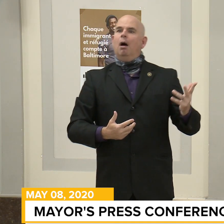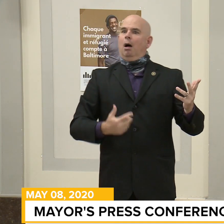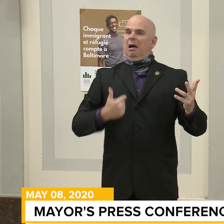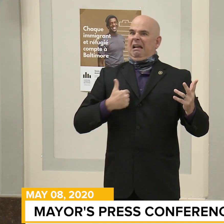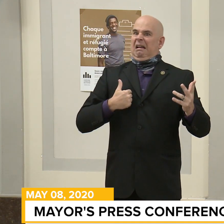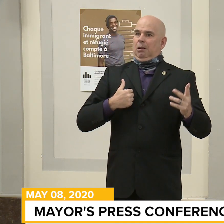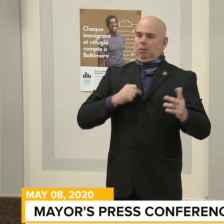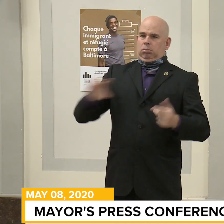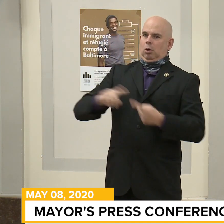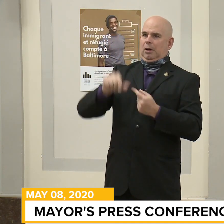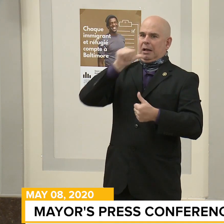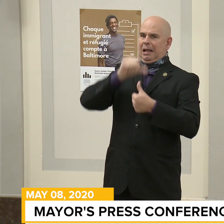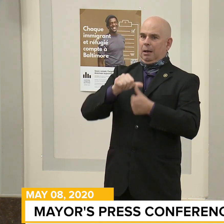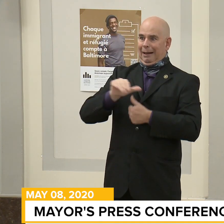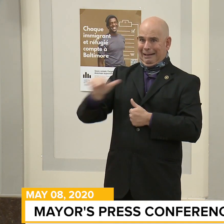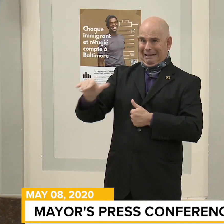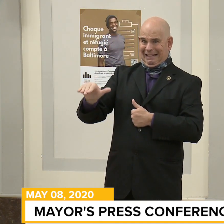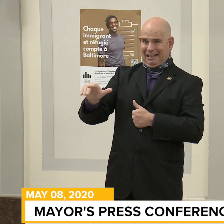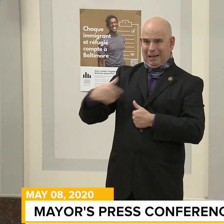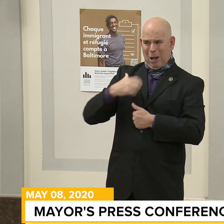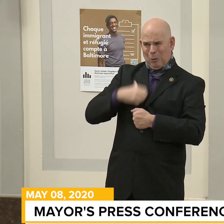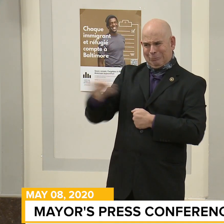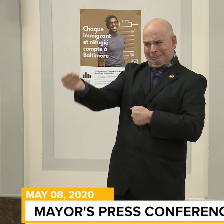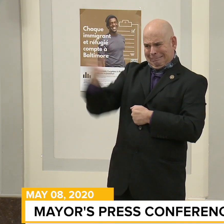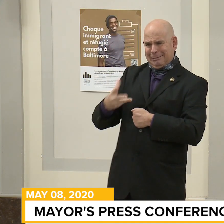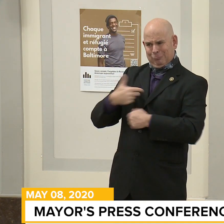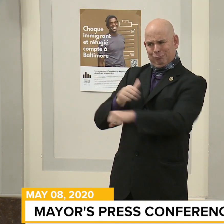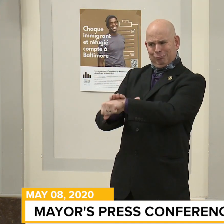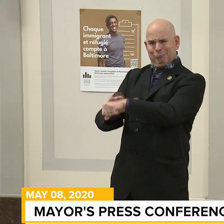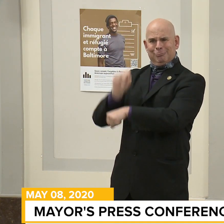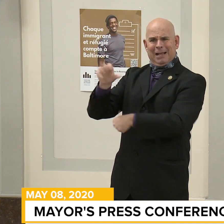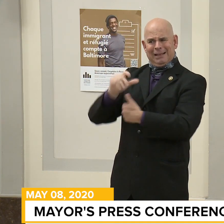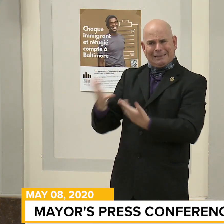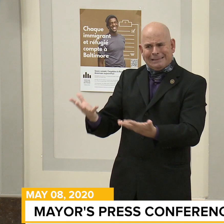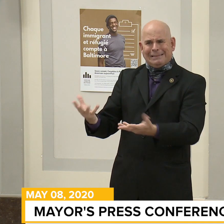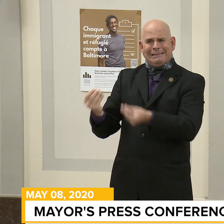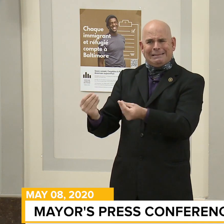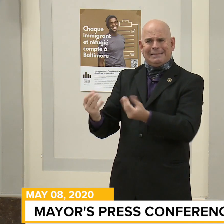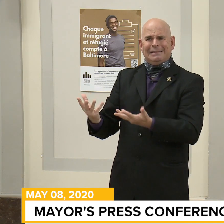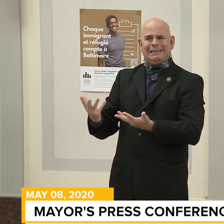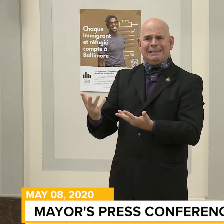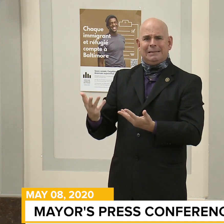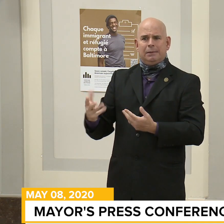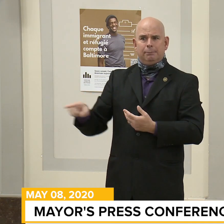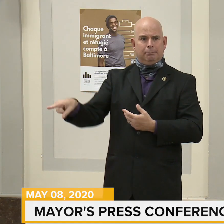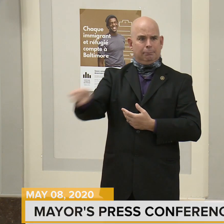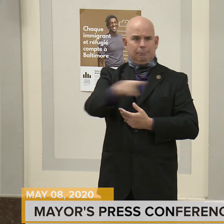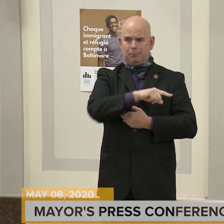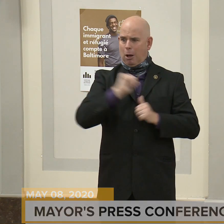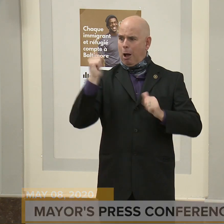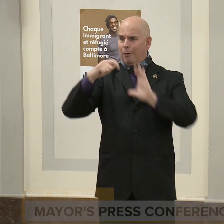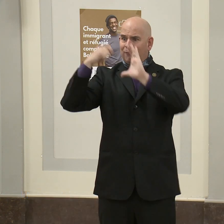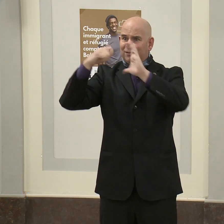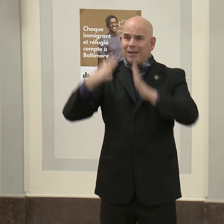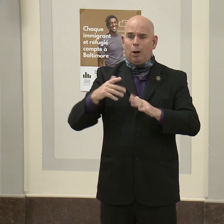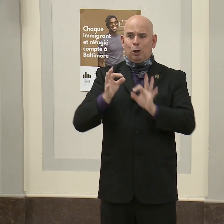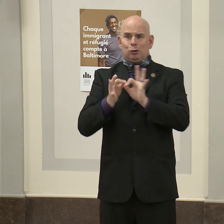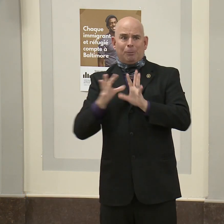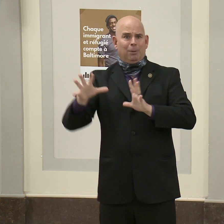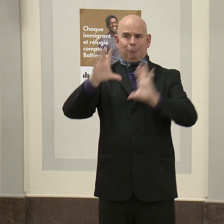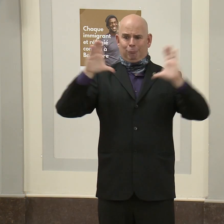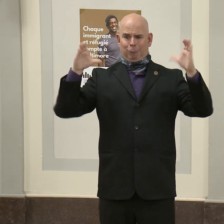let us know, because we had everybody at the news meeting. You guys were there, you know, all of us was there. And we don't want to put anybody at